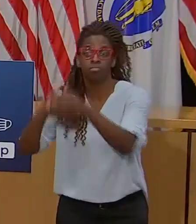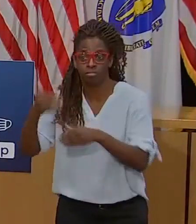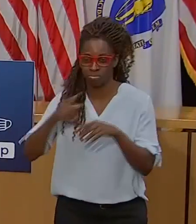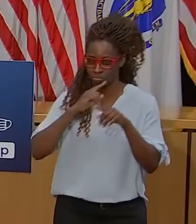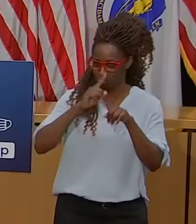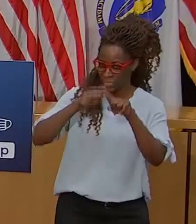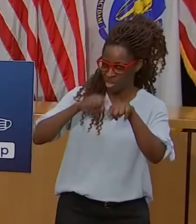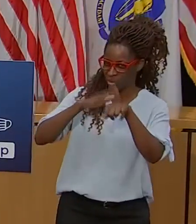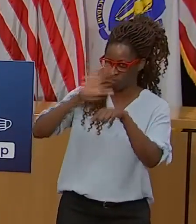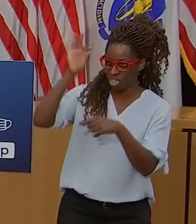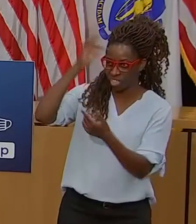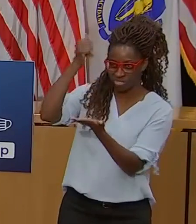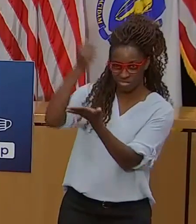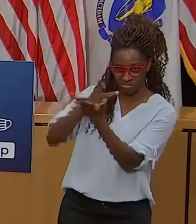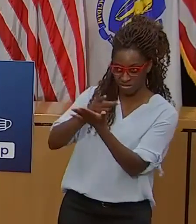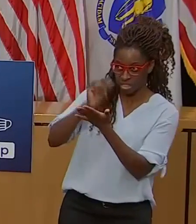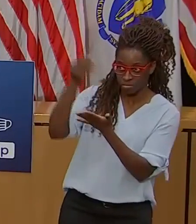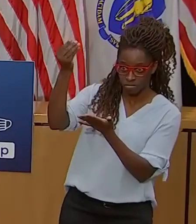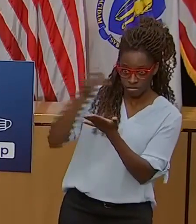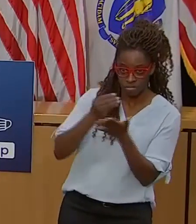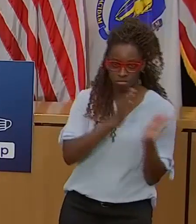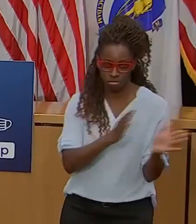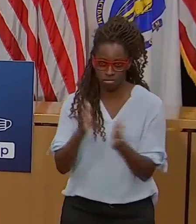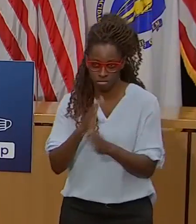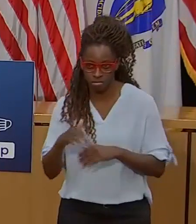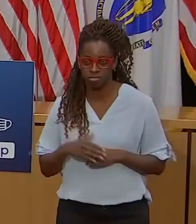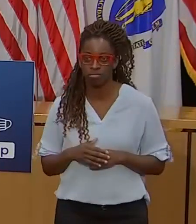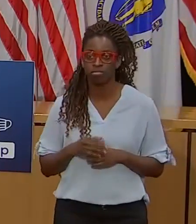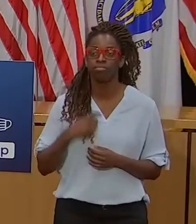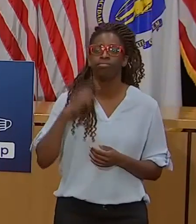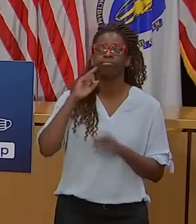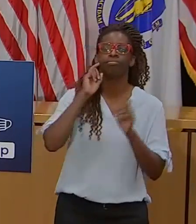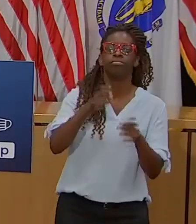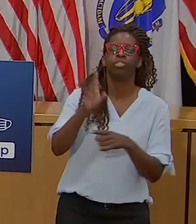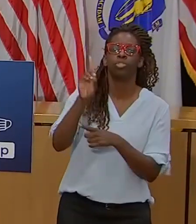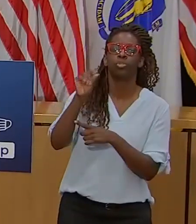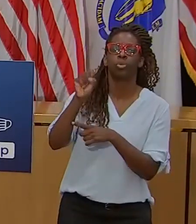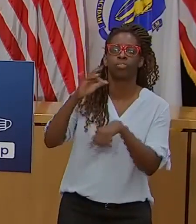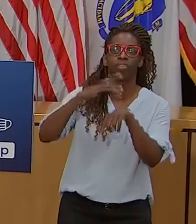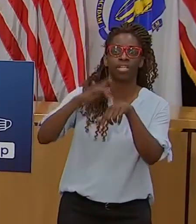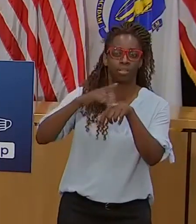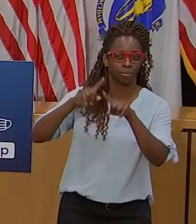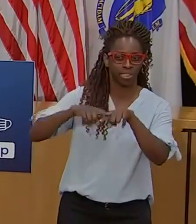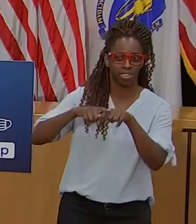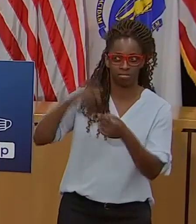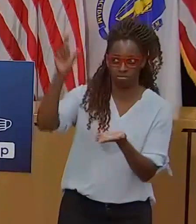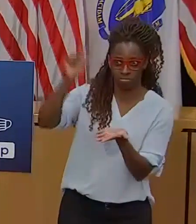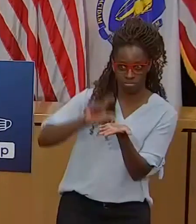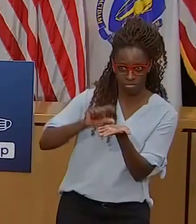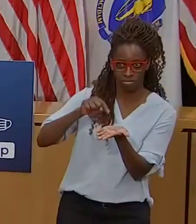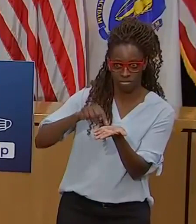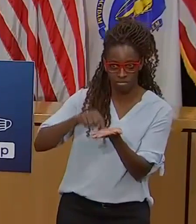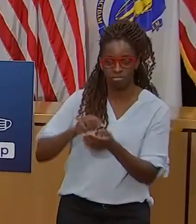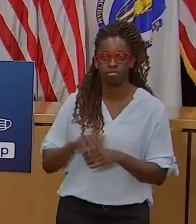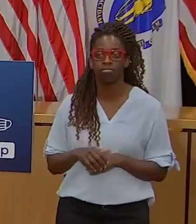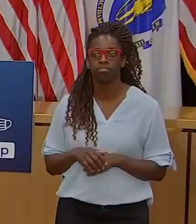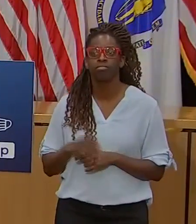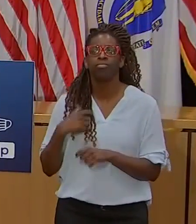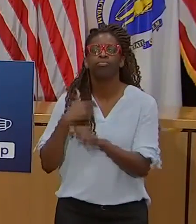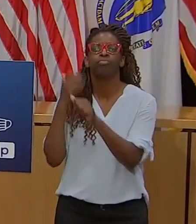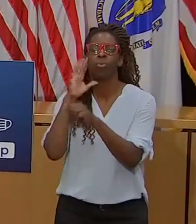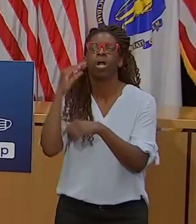from manufacturers. We'll continue to provide updates on a regular basis. People should get their information from trusted